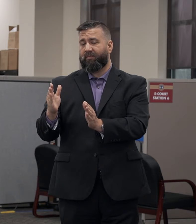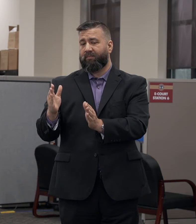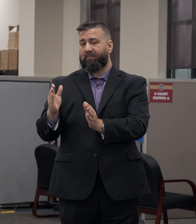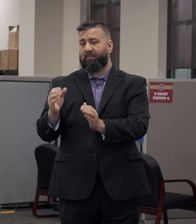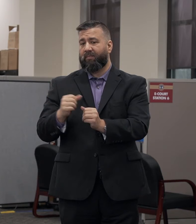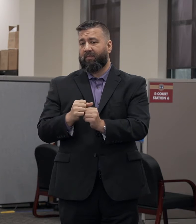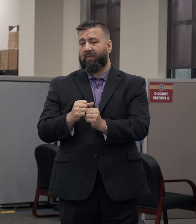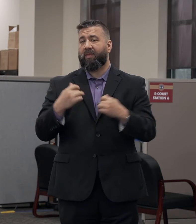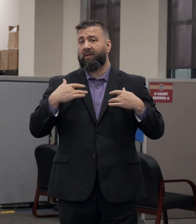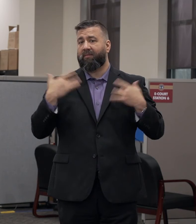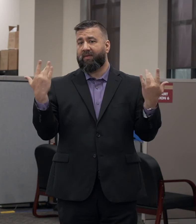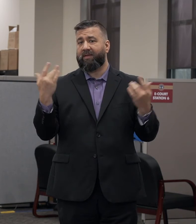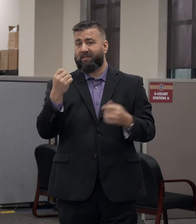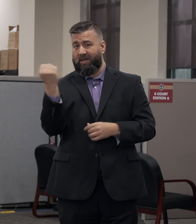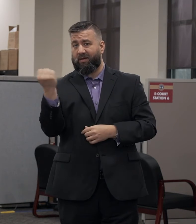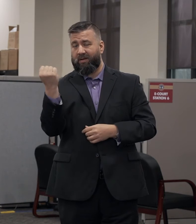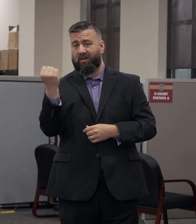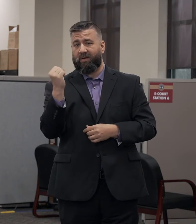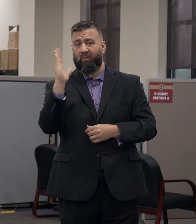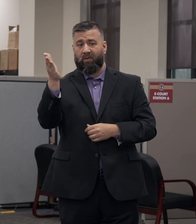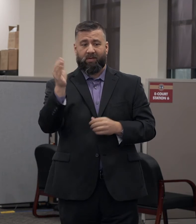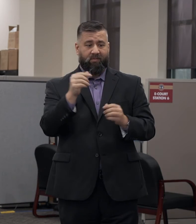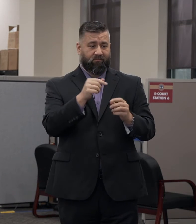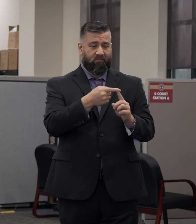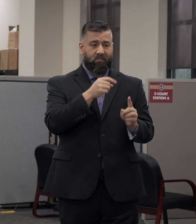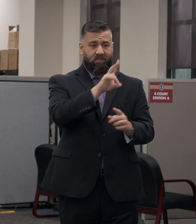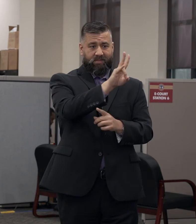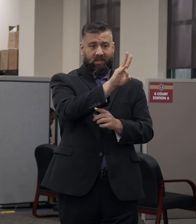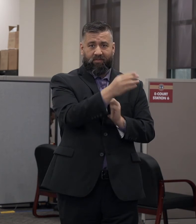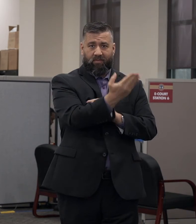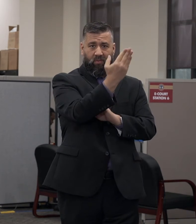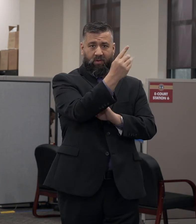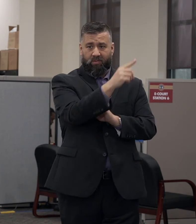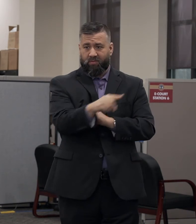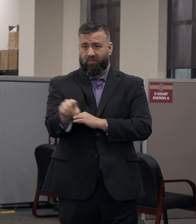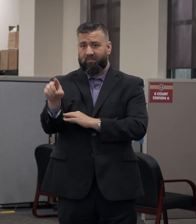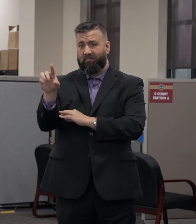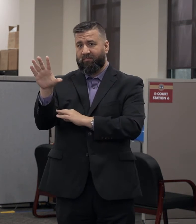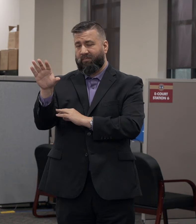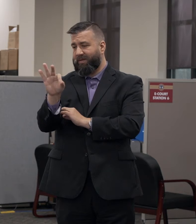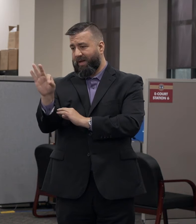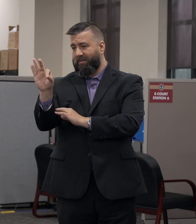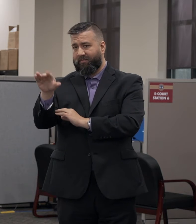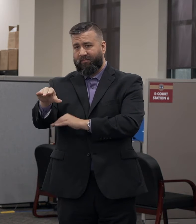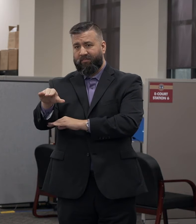a.m. to 9 p.m. and will be in partnership with the National Guard. We'll be using